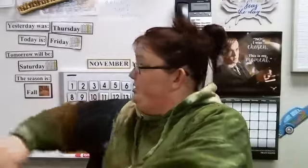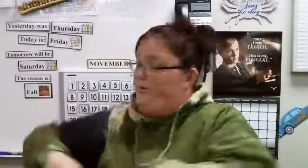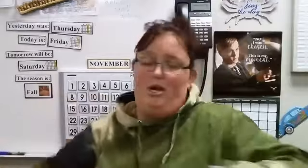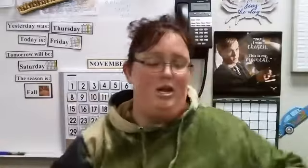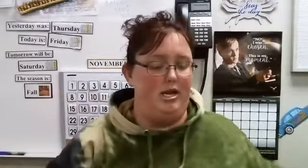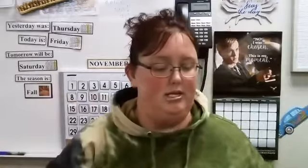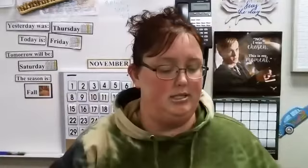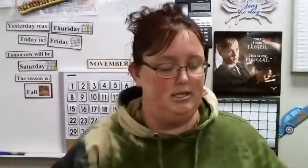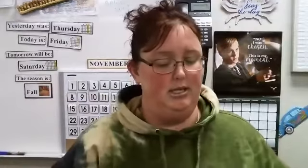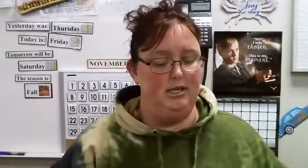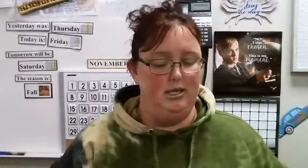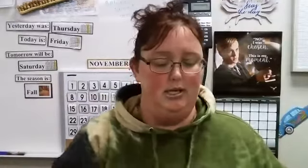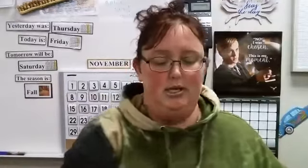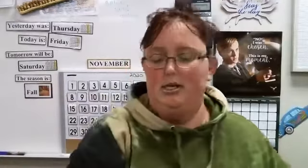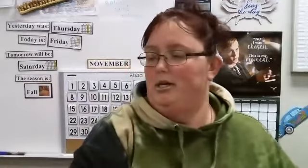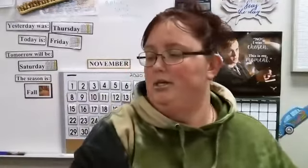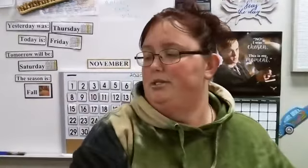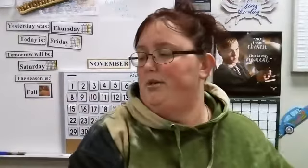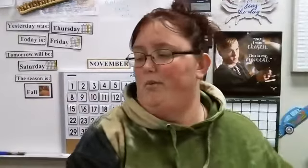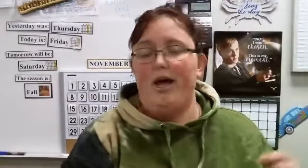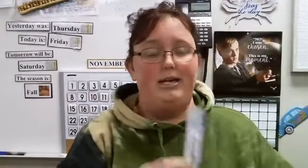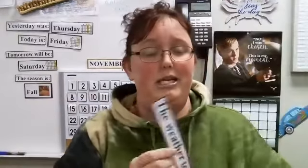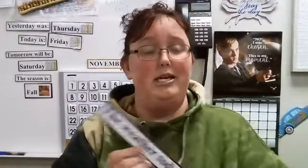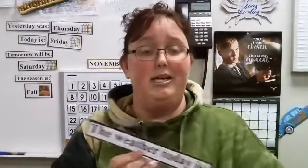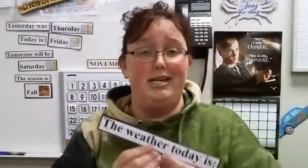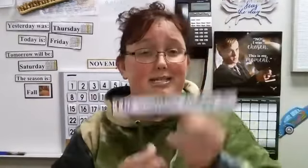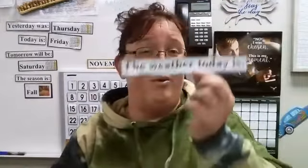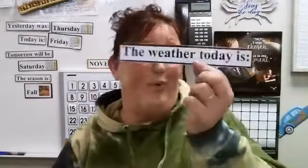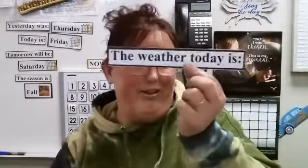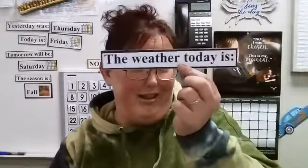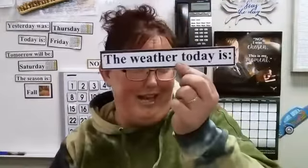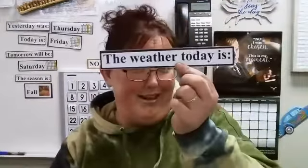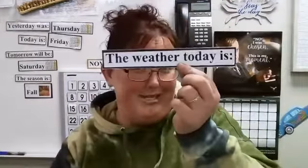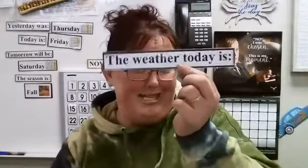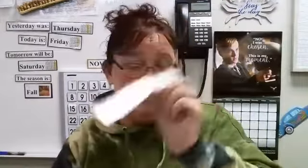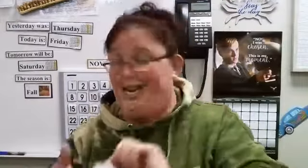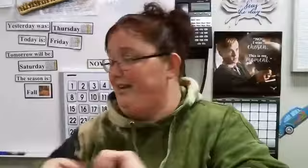so nice. So then what is the weather like outside today?